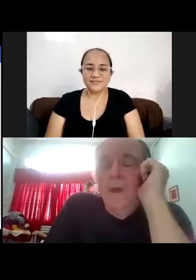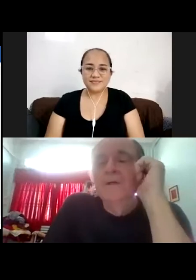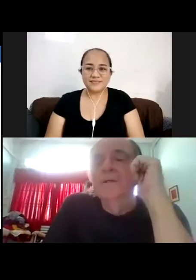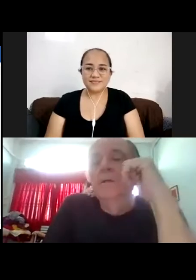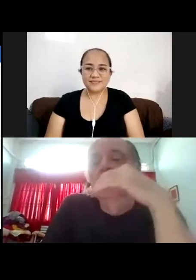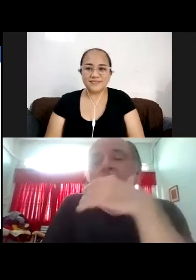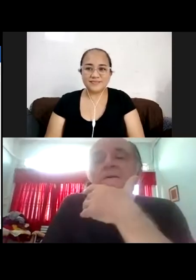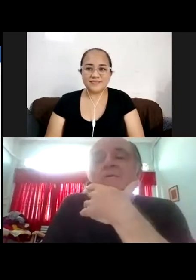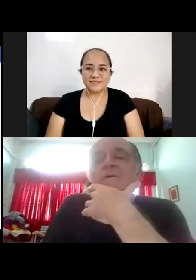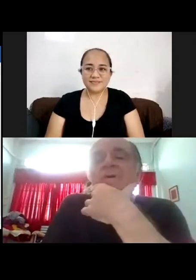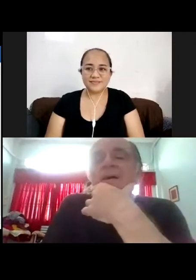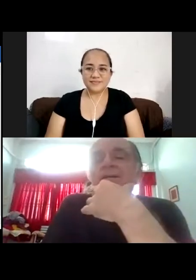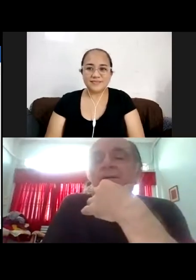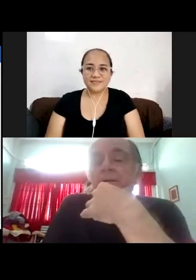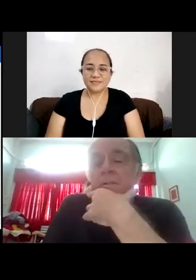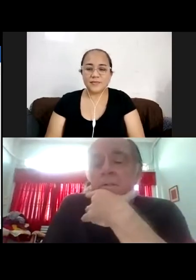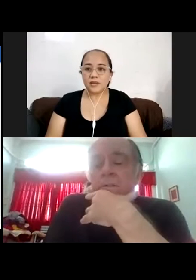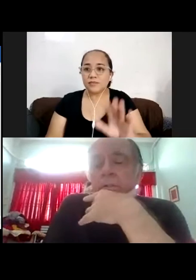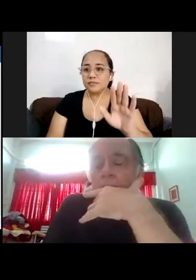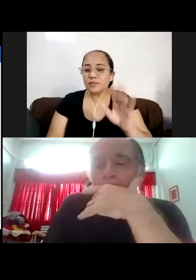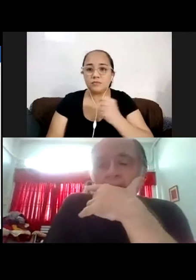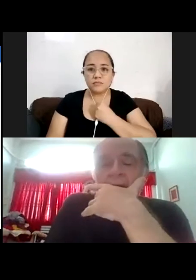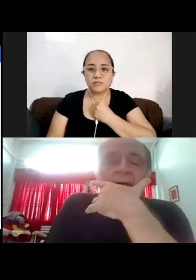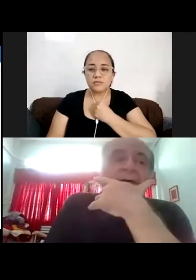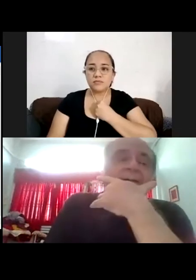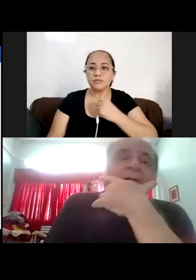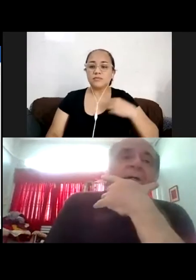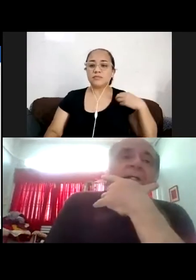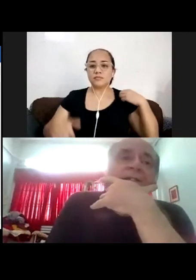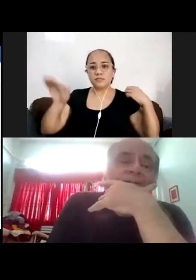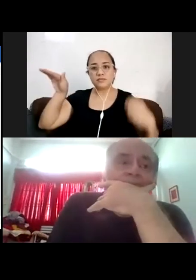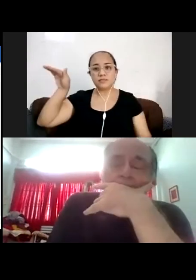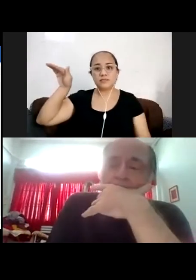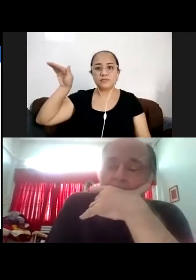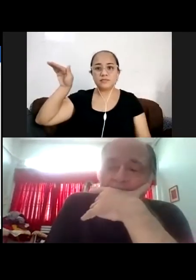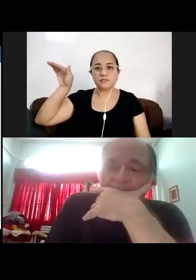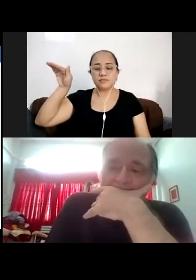Thumbs up. Yeah, so a phrase, Renz has his hand up. yeah, okay, Rents.